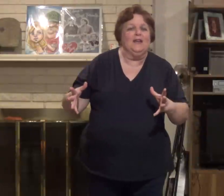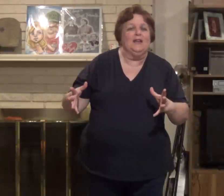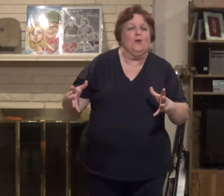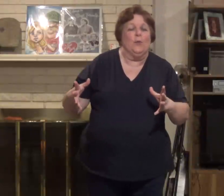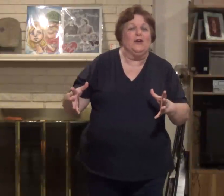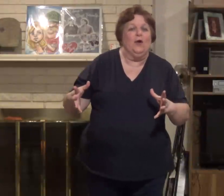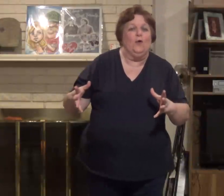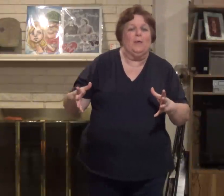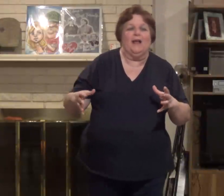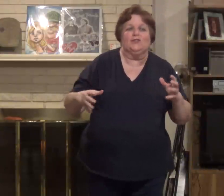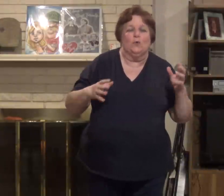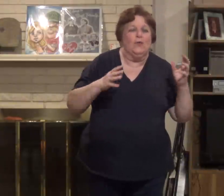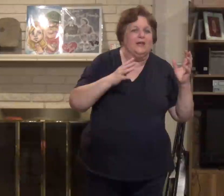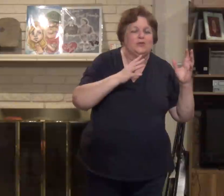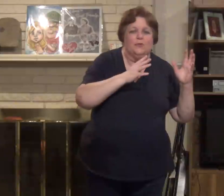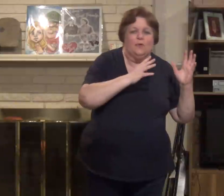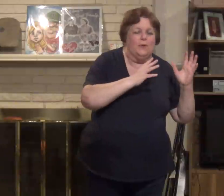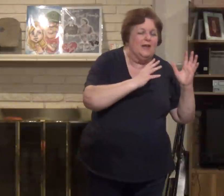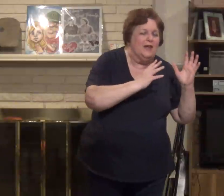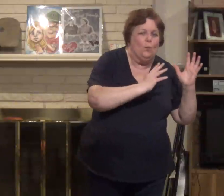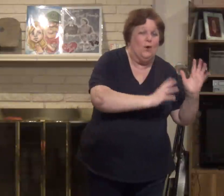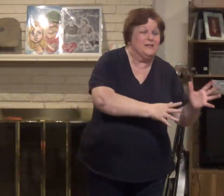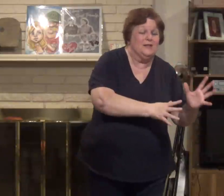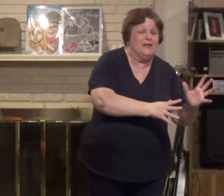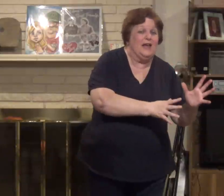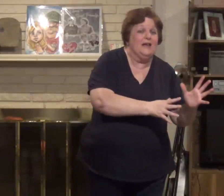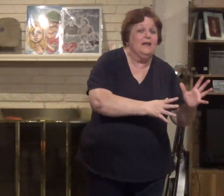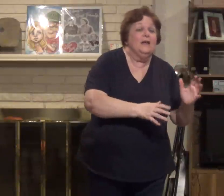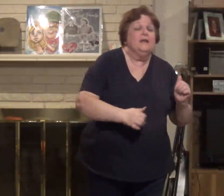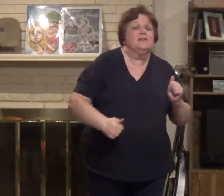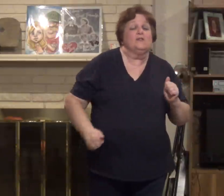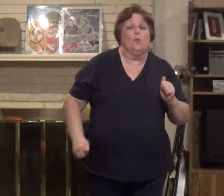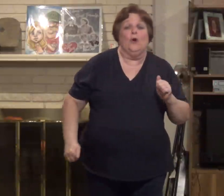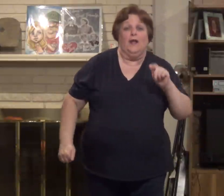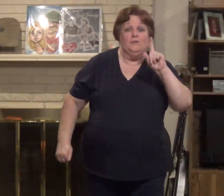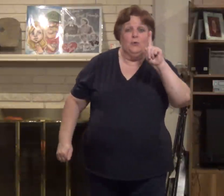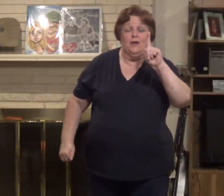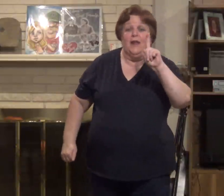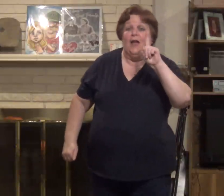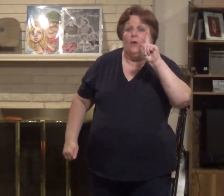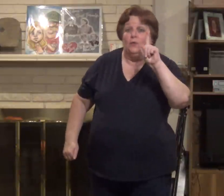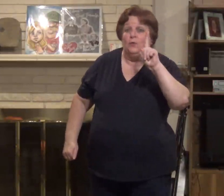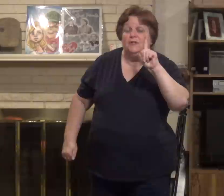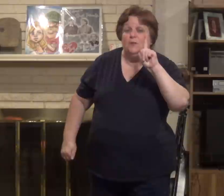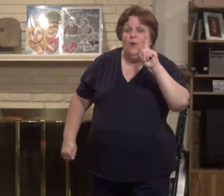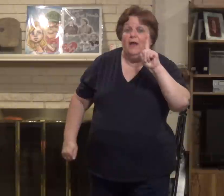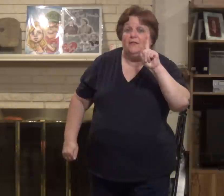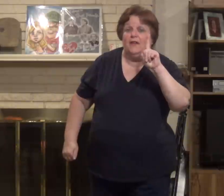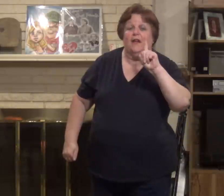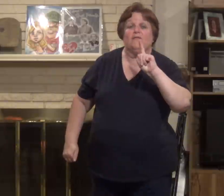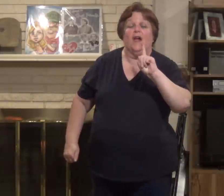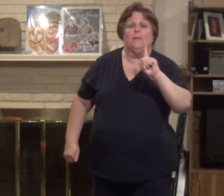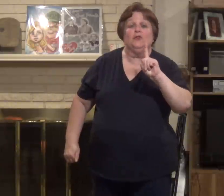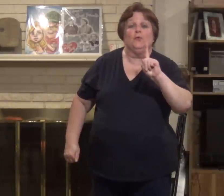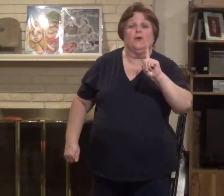eating window, but I don't like doing the eating once a day. So what I'm doing now, and the reason why I think I've not been doing